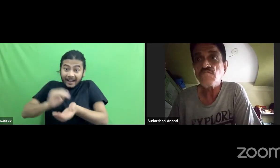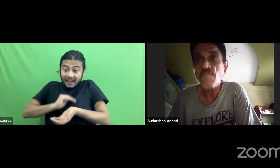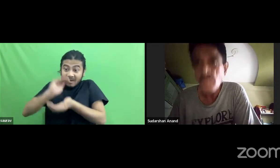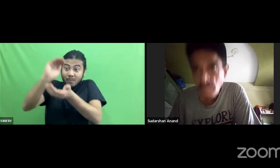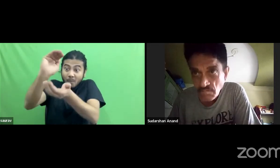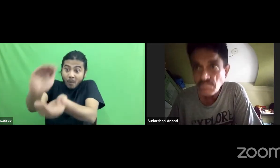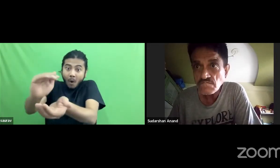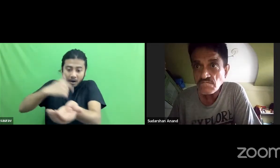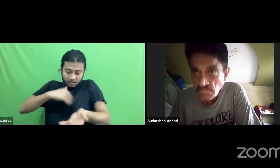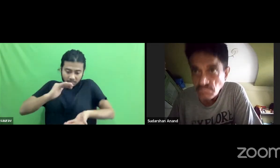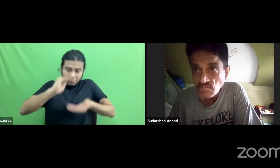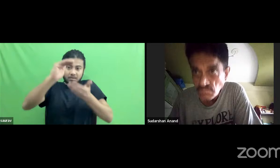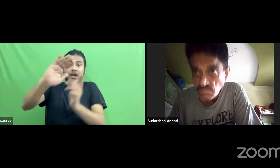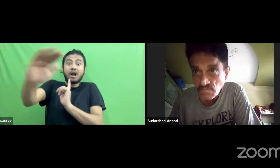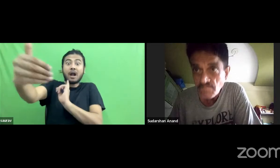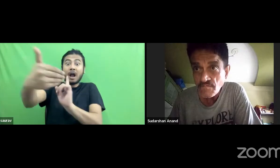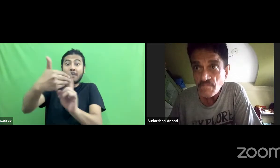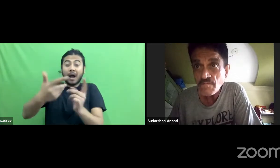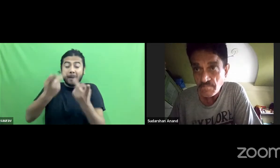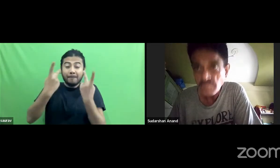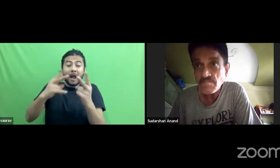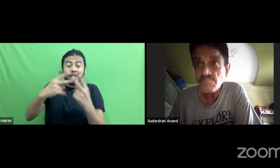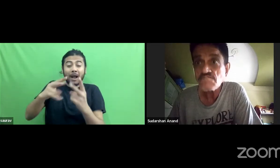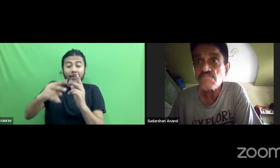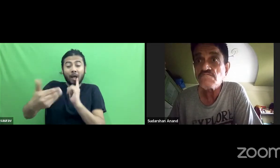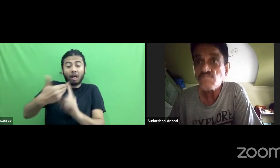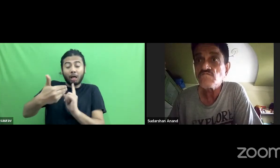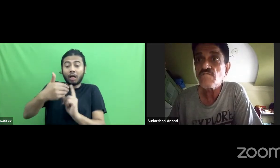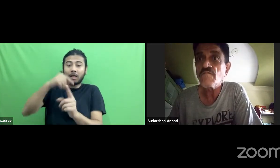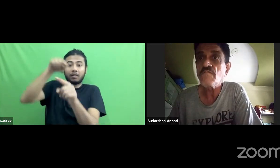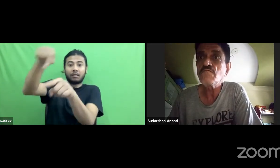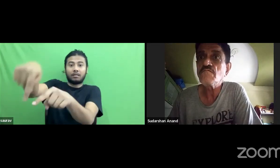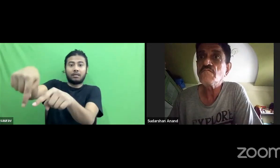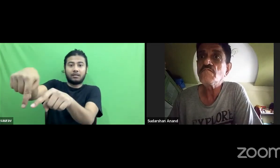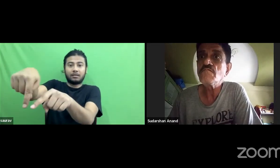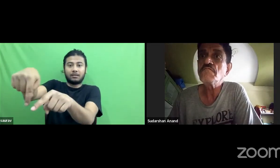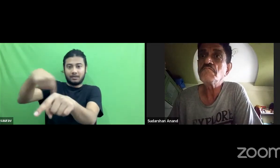only. Maybe the child is not done, but the parents would have done